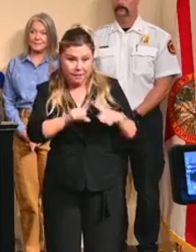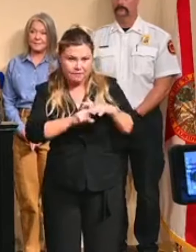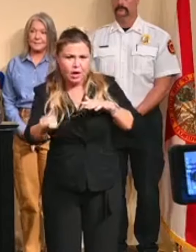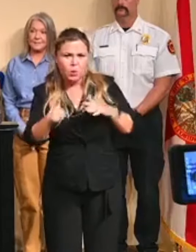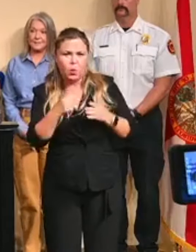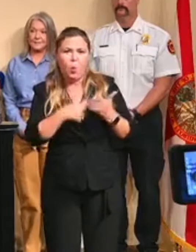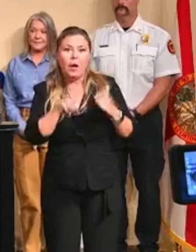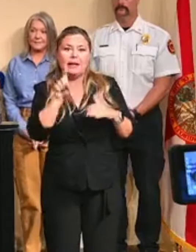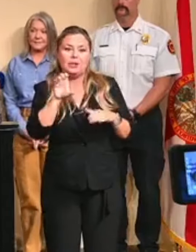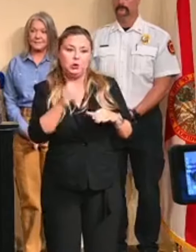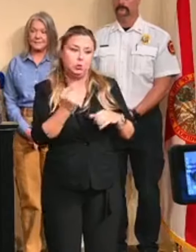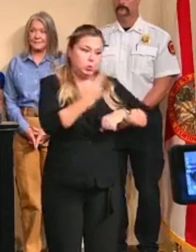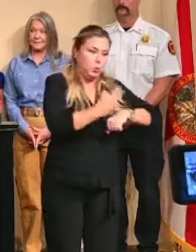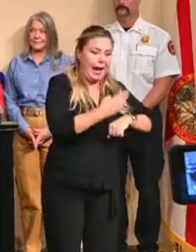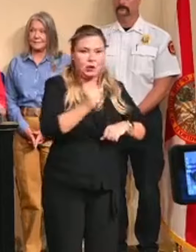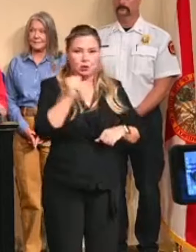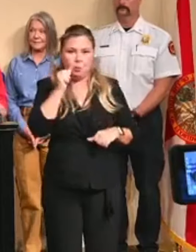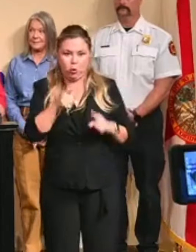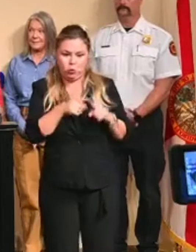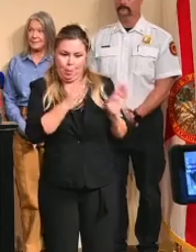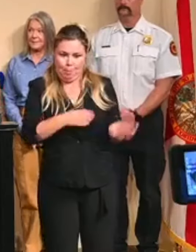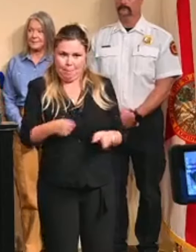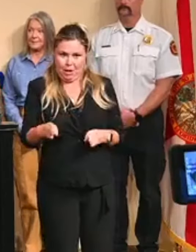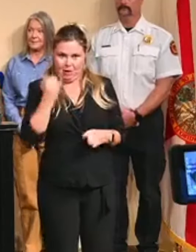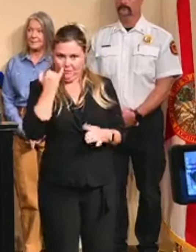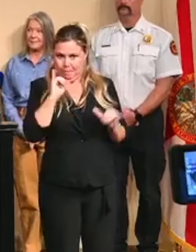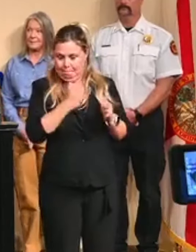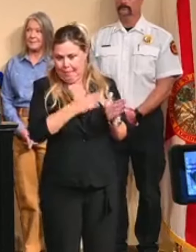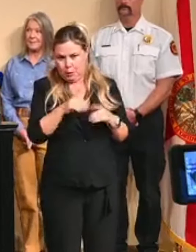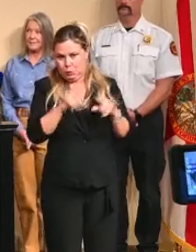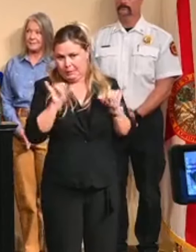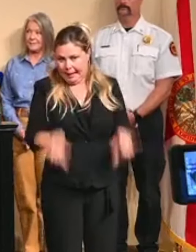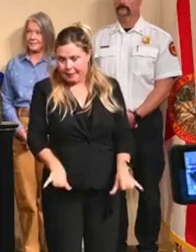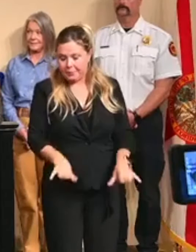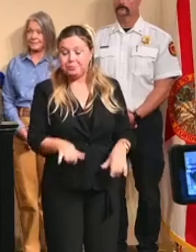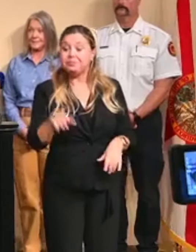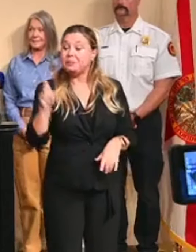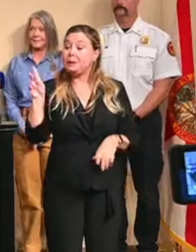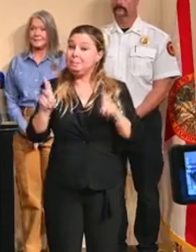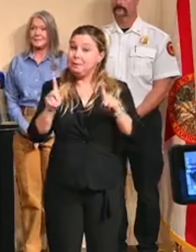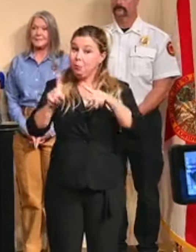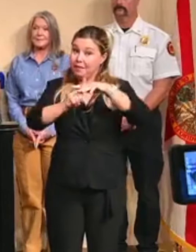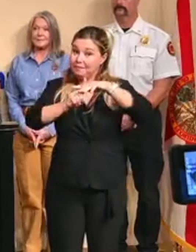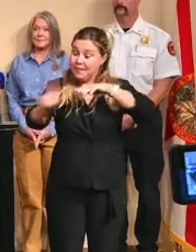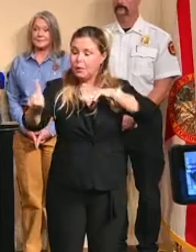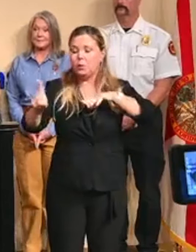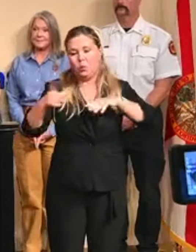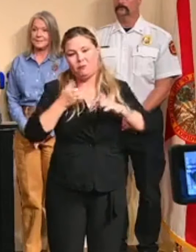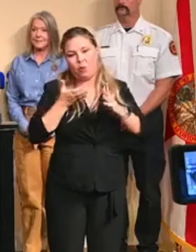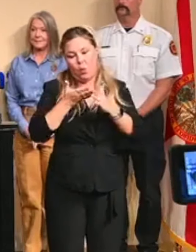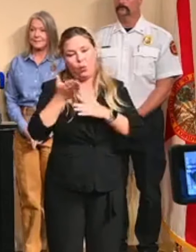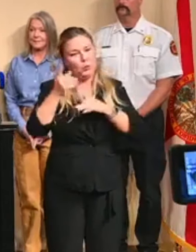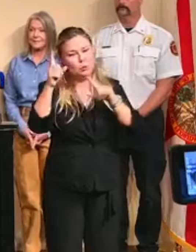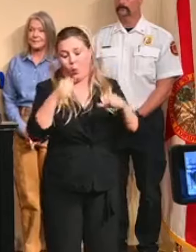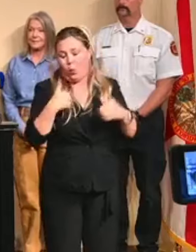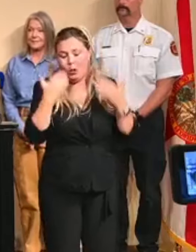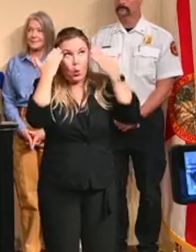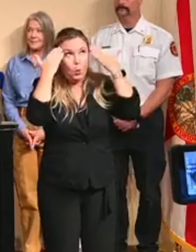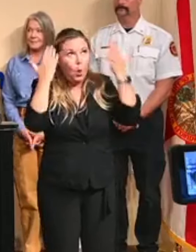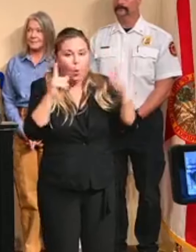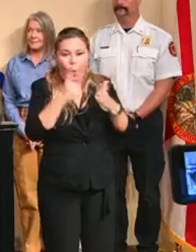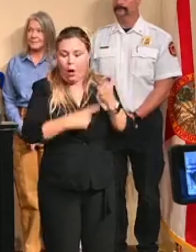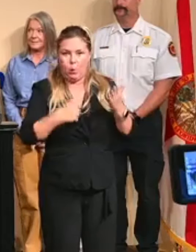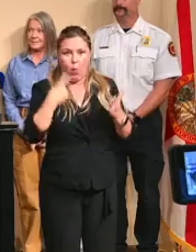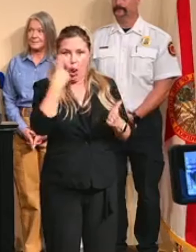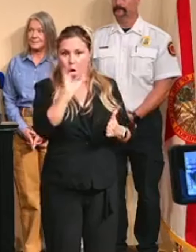to be doing today, tomorrow to get prepared? So for the people that have evacuated, again, we have to go through the storm. We don't know what it's going to